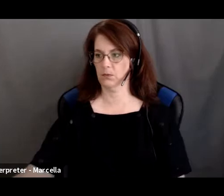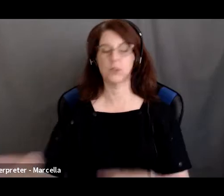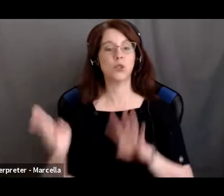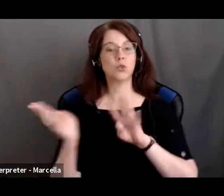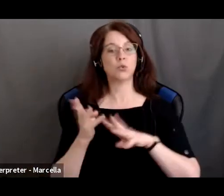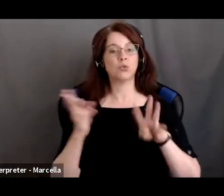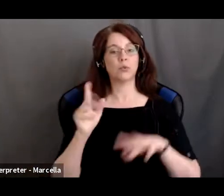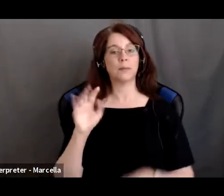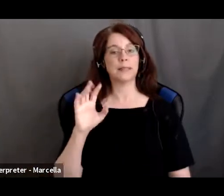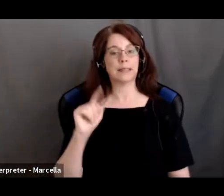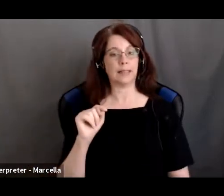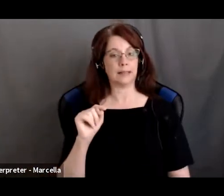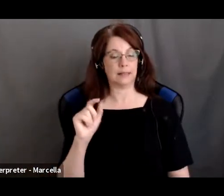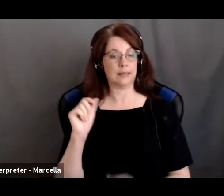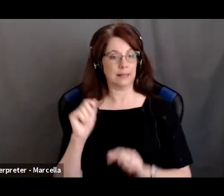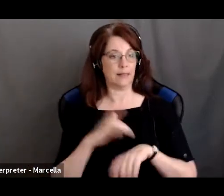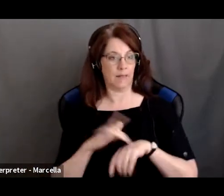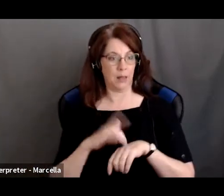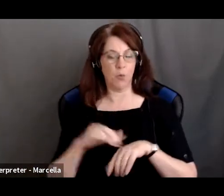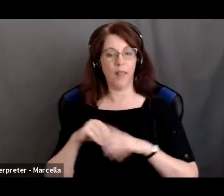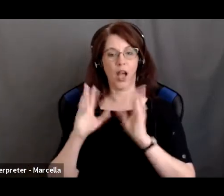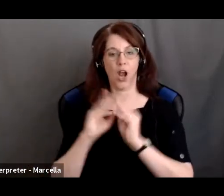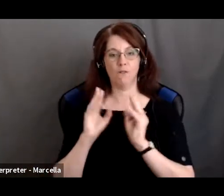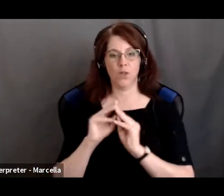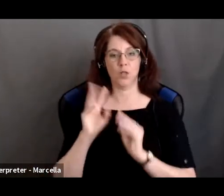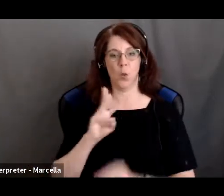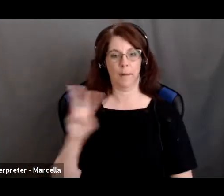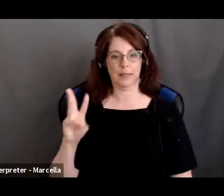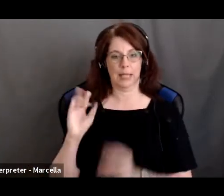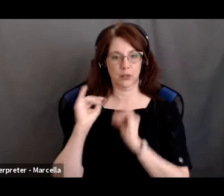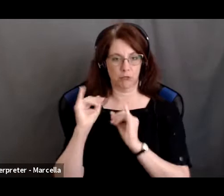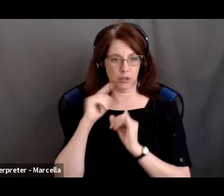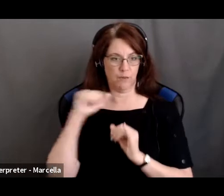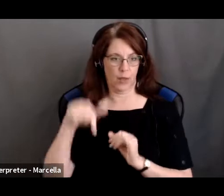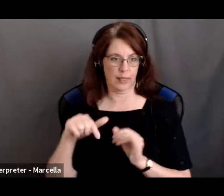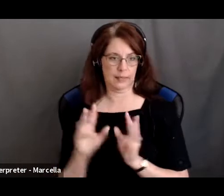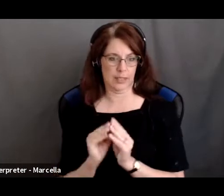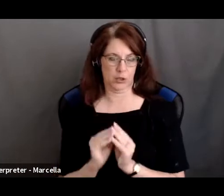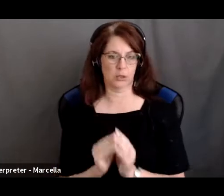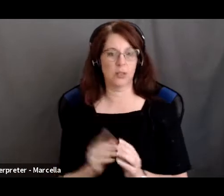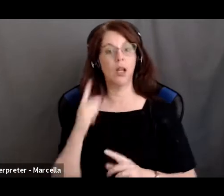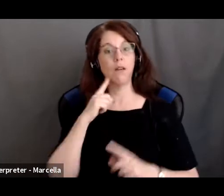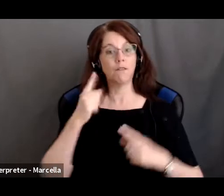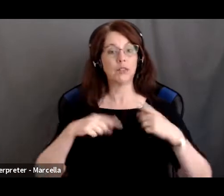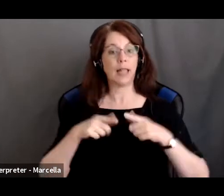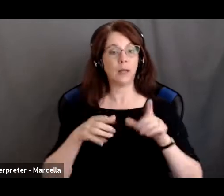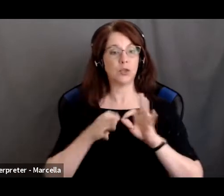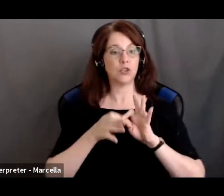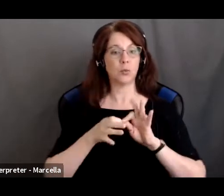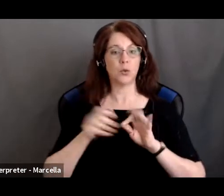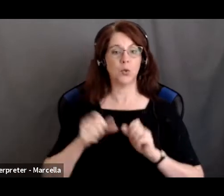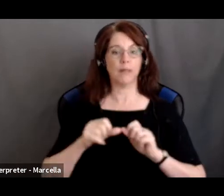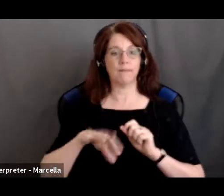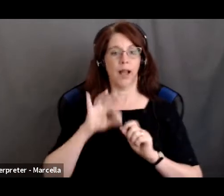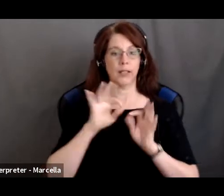call. You can find that in the conference website connection instructions for this session. For sign language interpreting, you can find